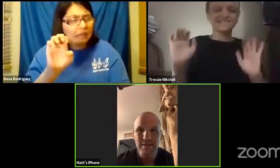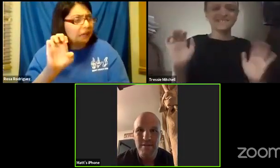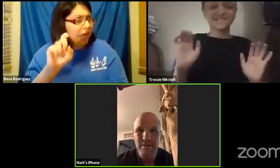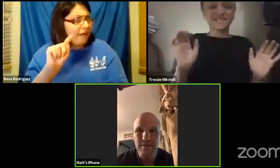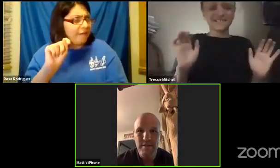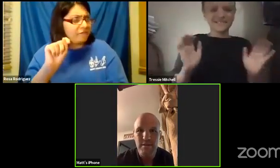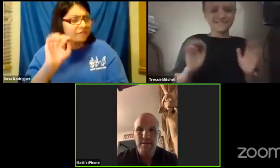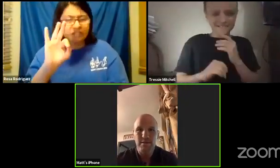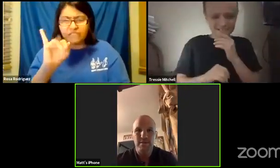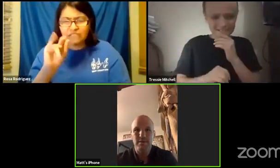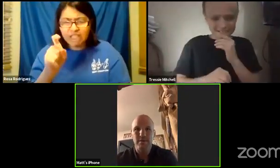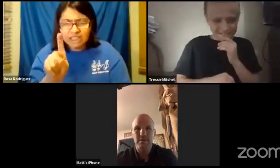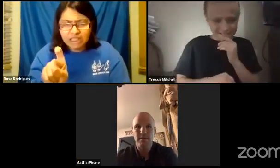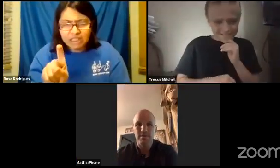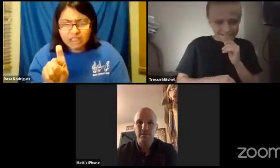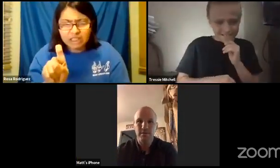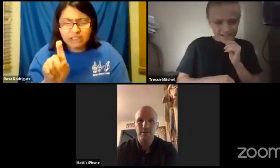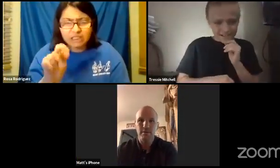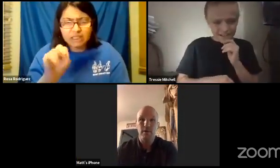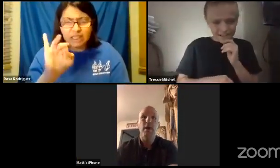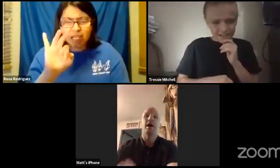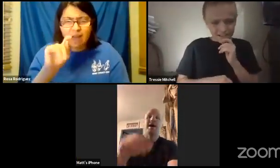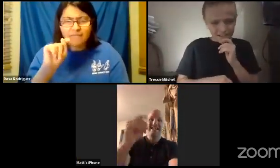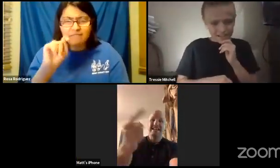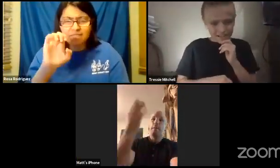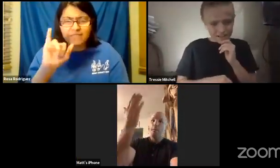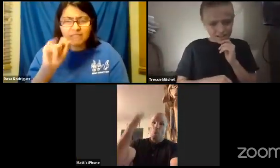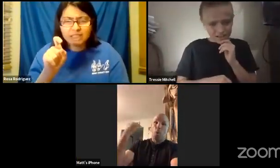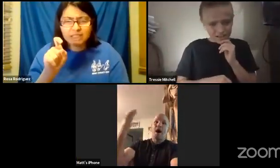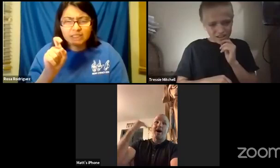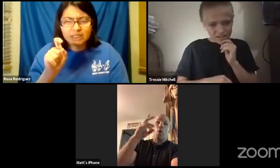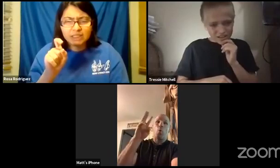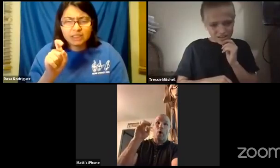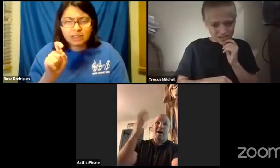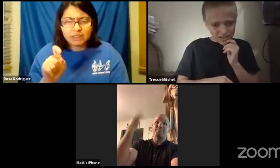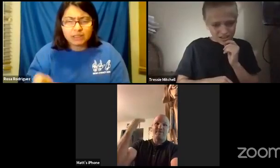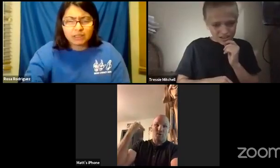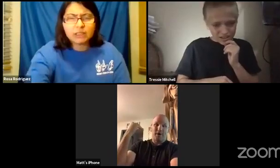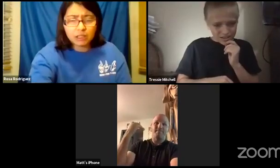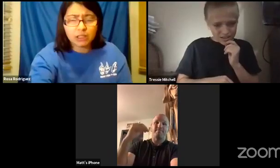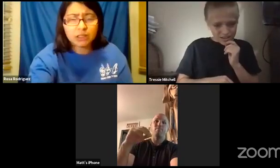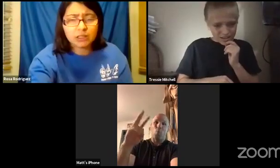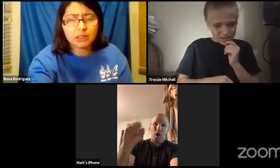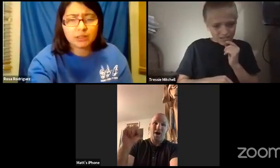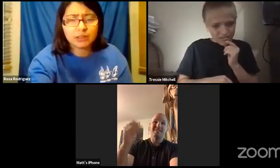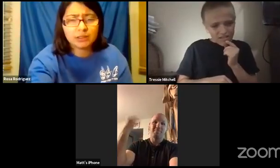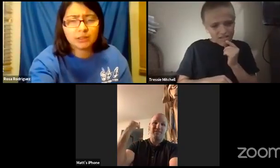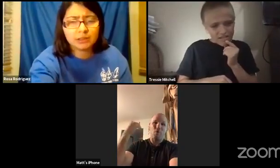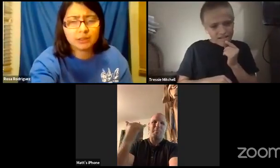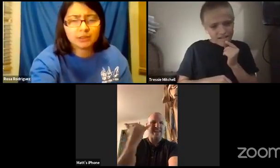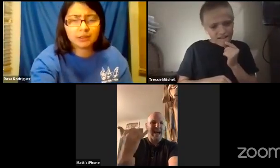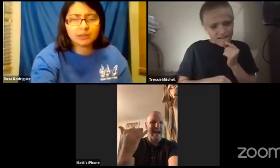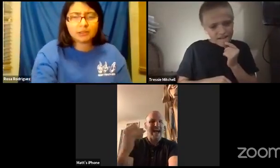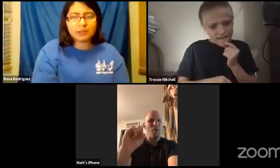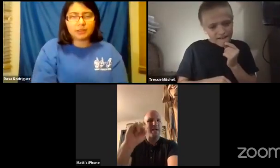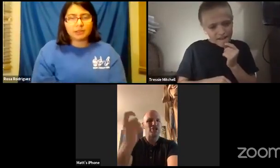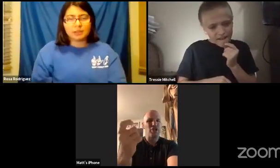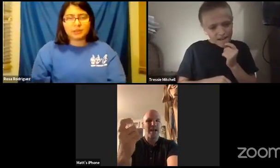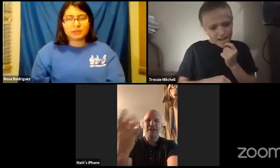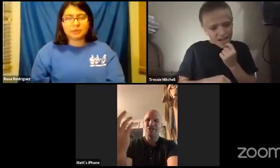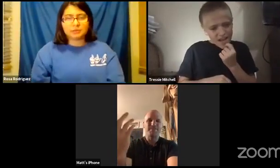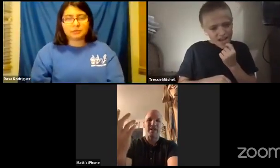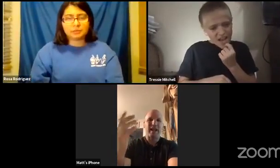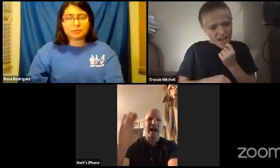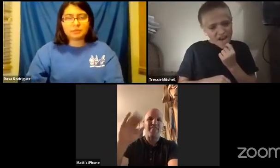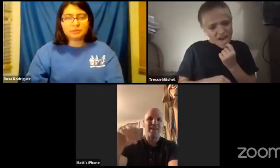it's a must watch. I think it's on Netflix, right? It used to be on Netflix. It was. It's not